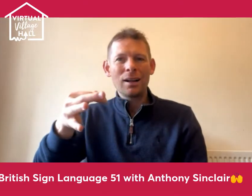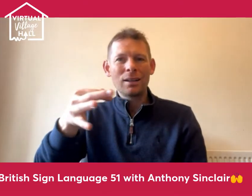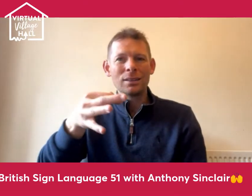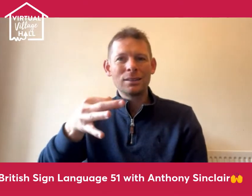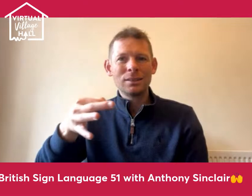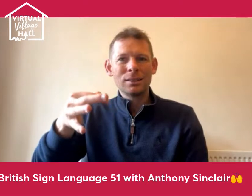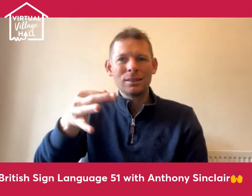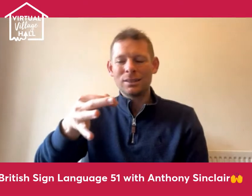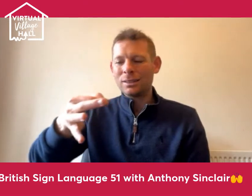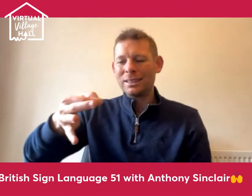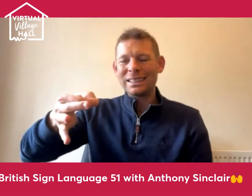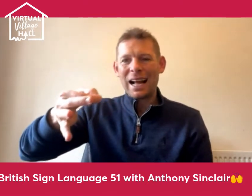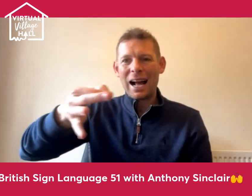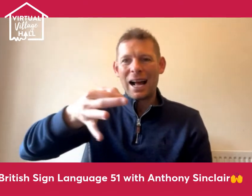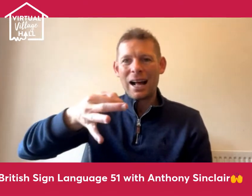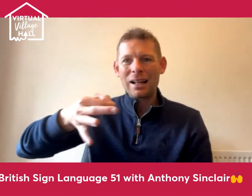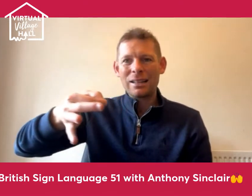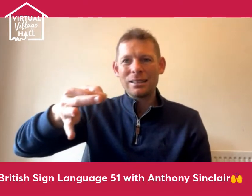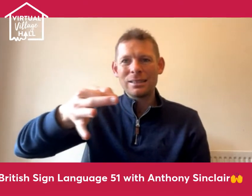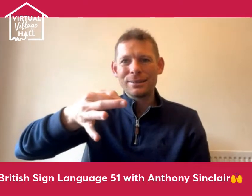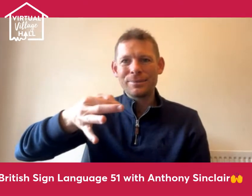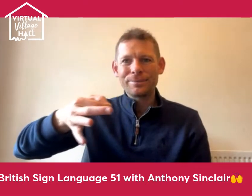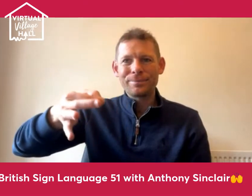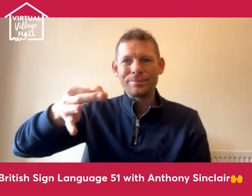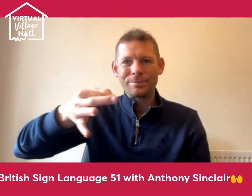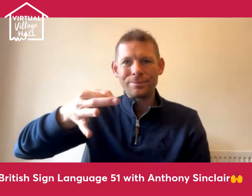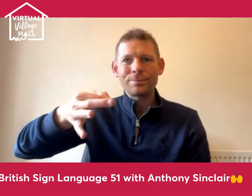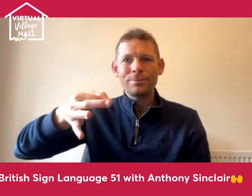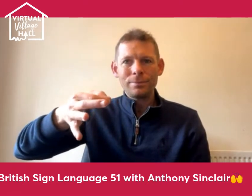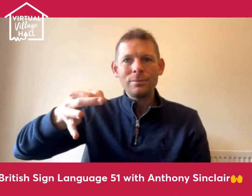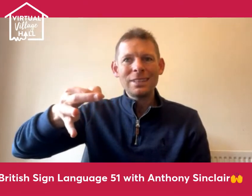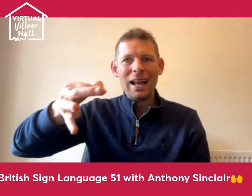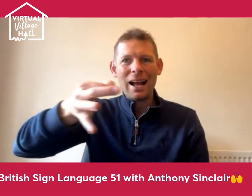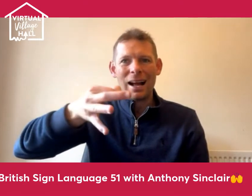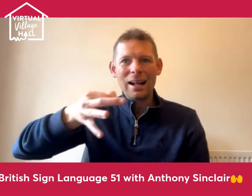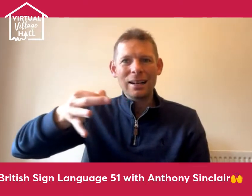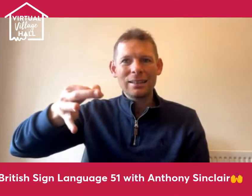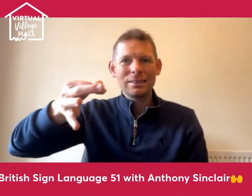So we're going to a Greek island, and that's how we sign island.